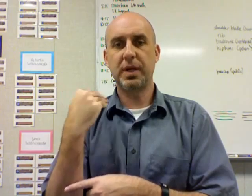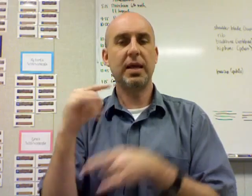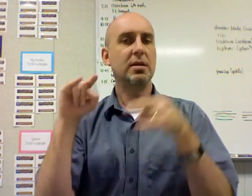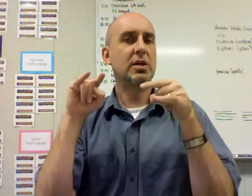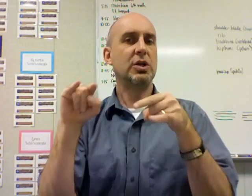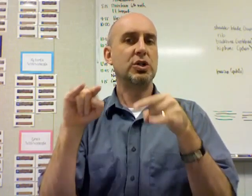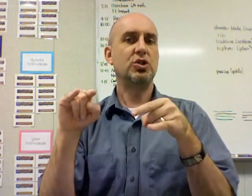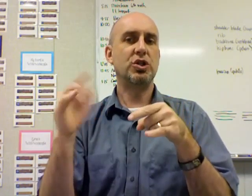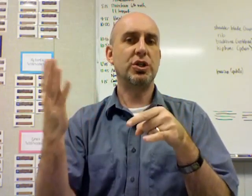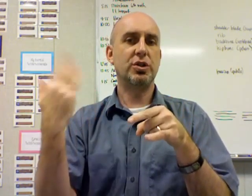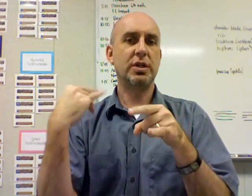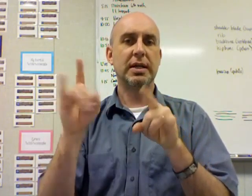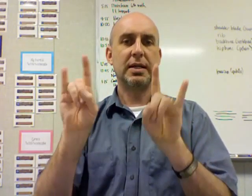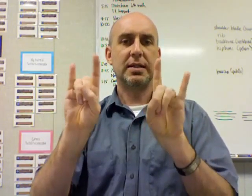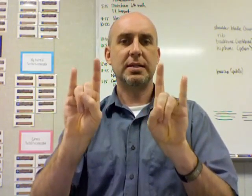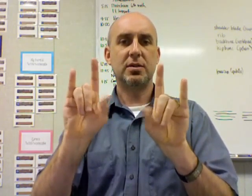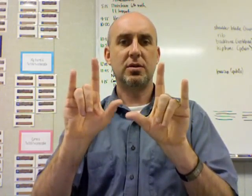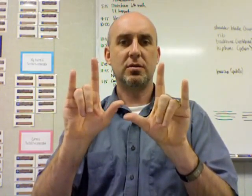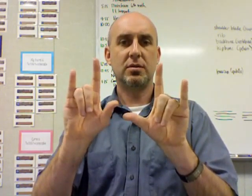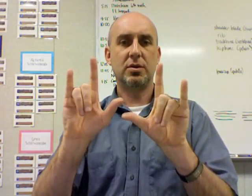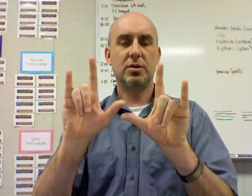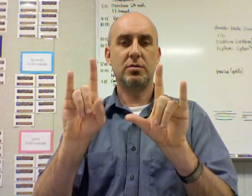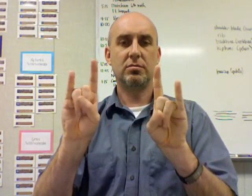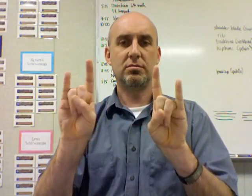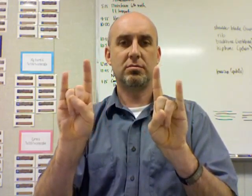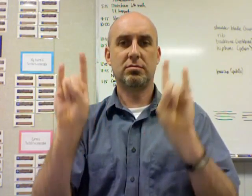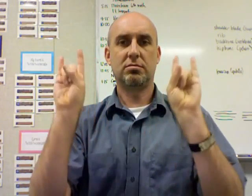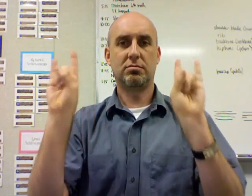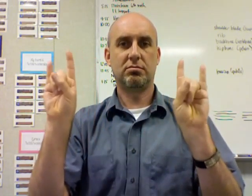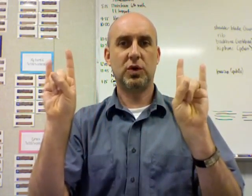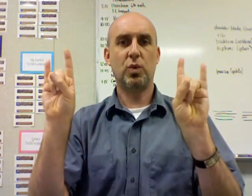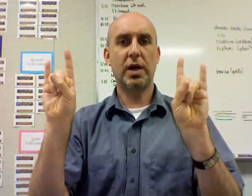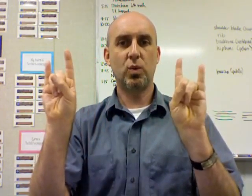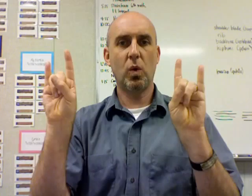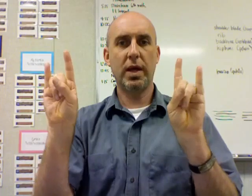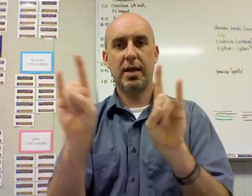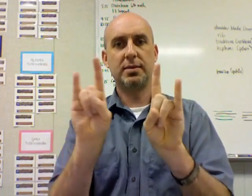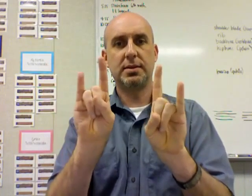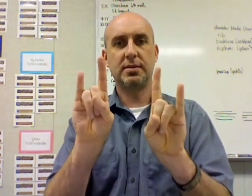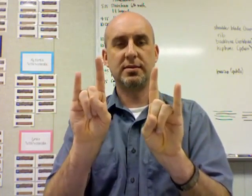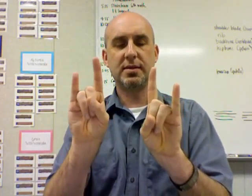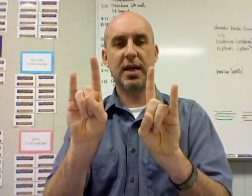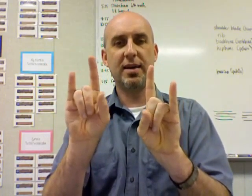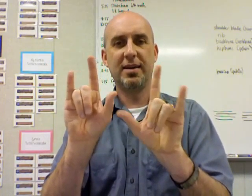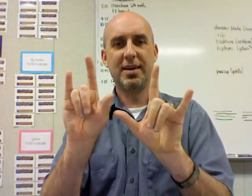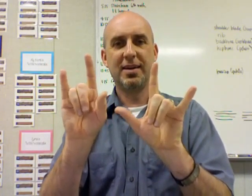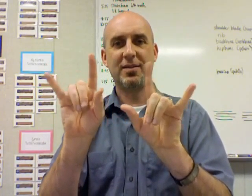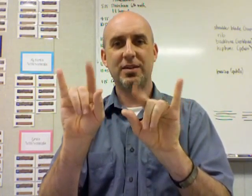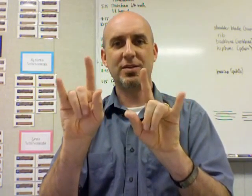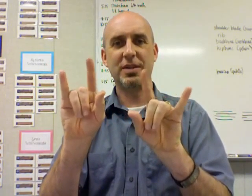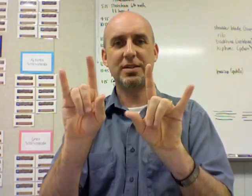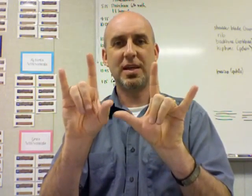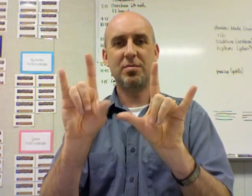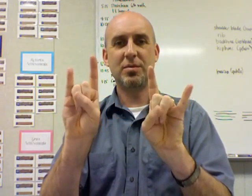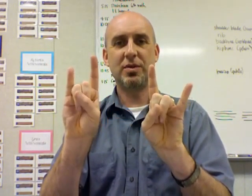Okay. Jeered. These are your rock and roll hands. Okay. Okay, your two fingers up, your thumb